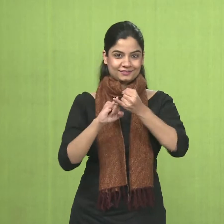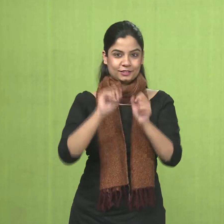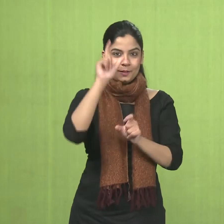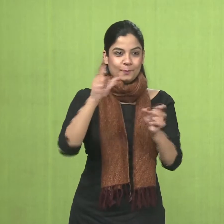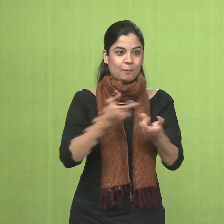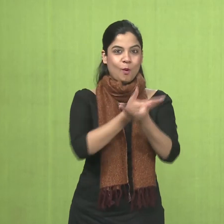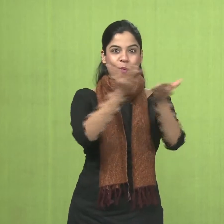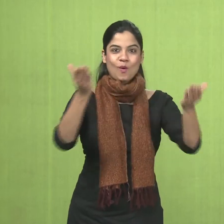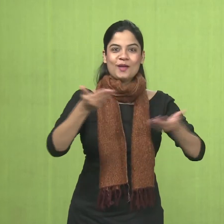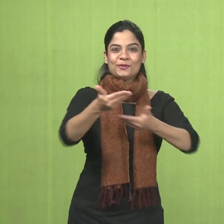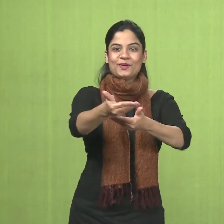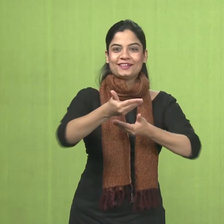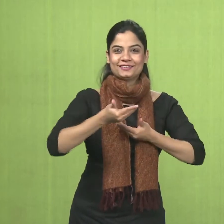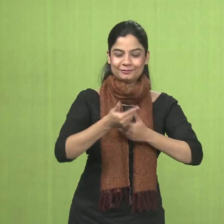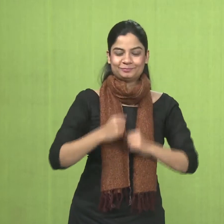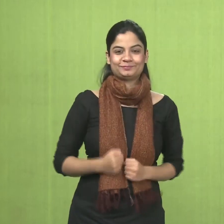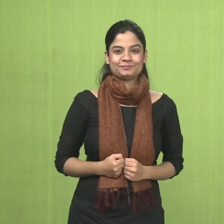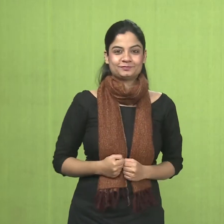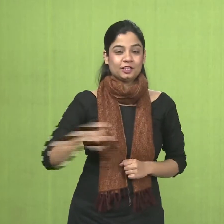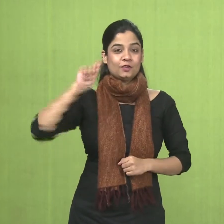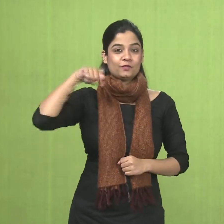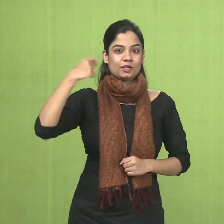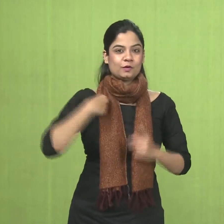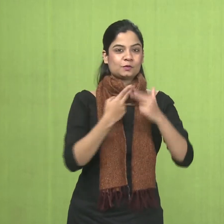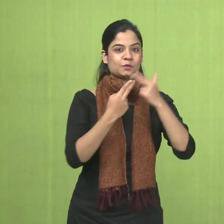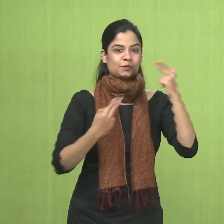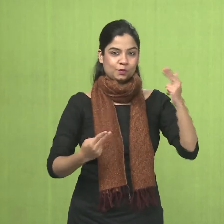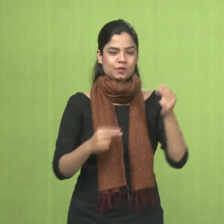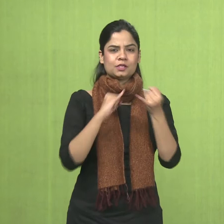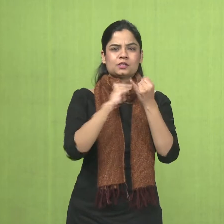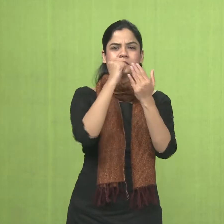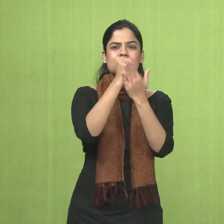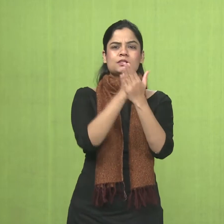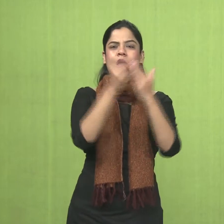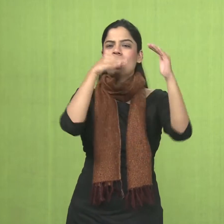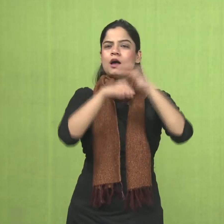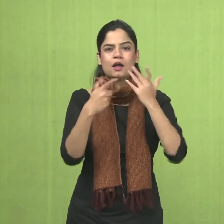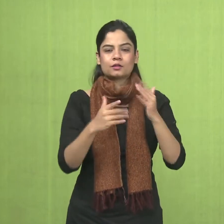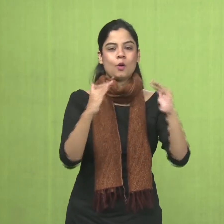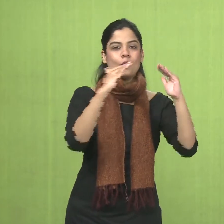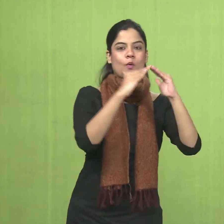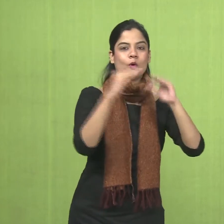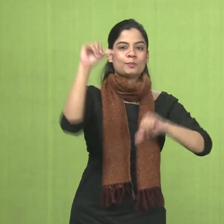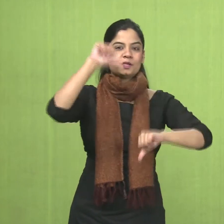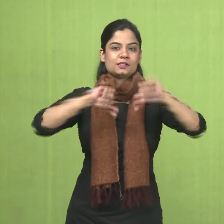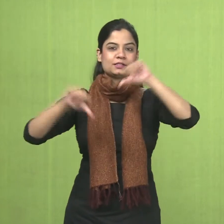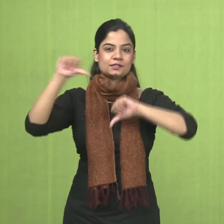Dear learners, welcome to NIOS video series. The subject is Home